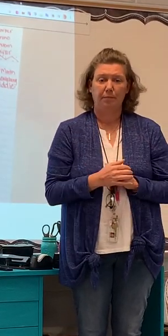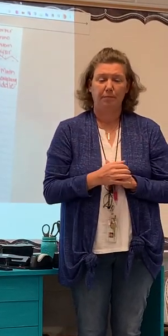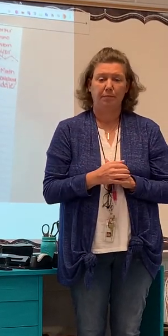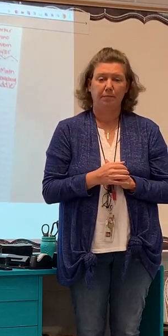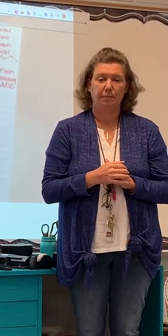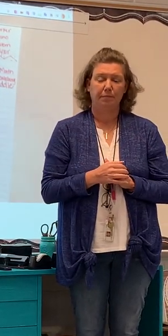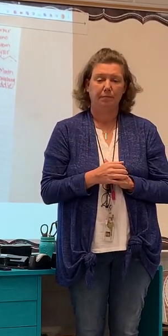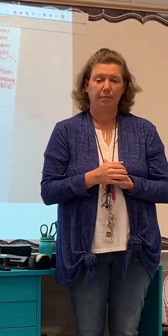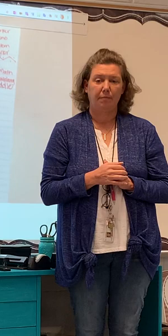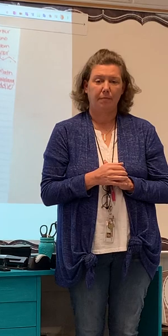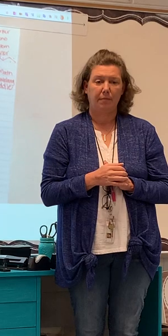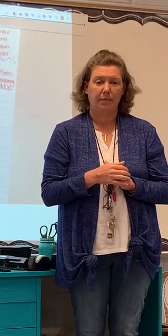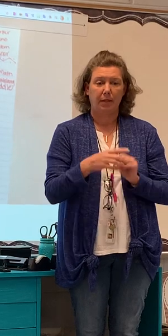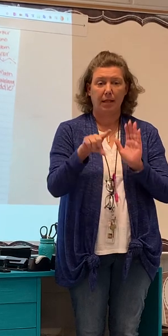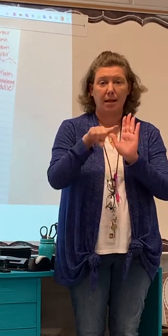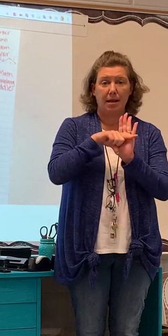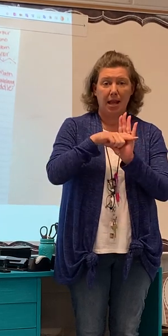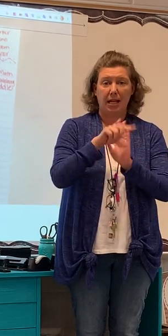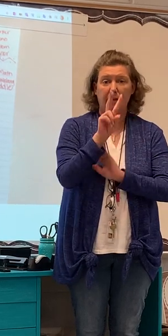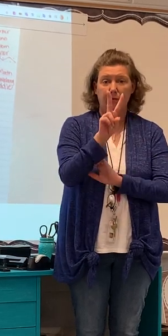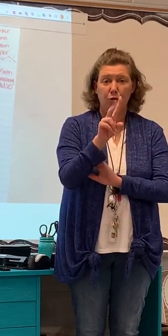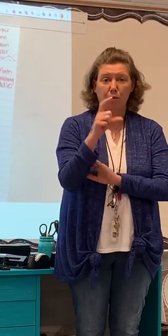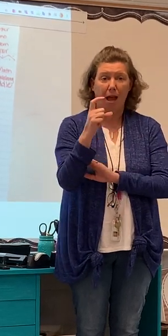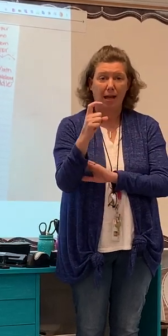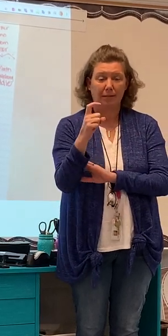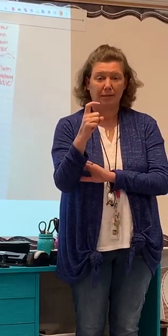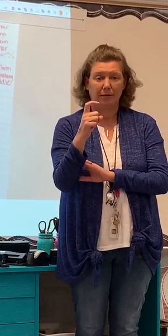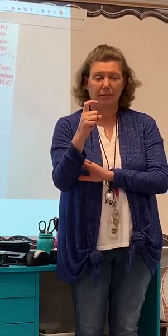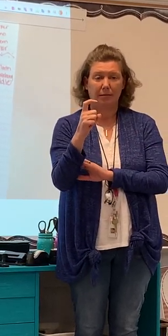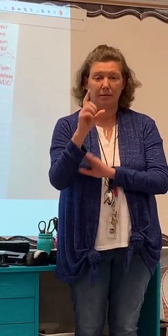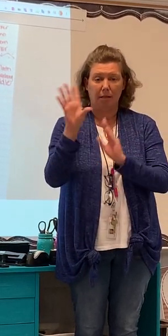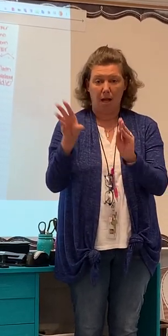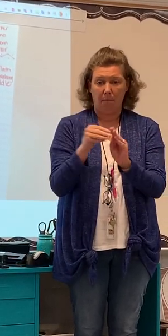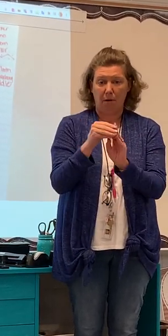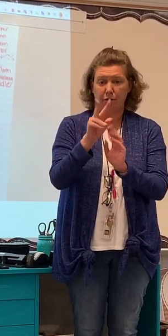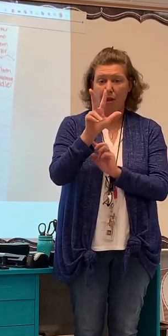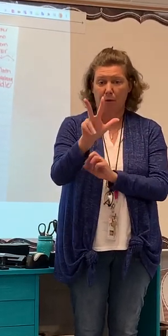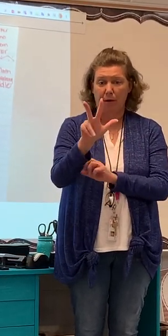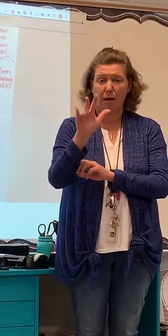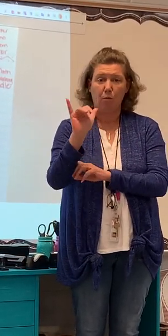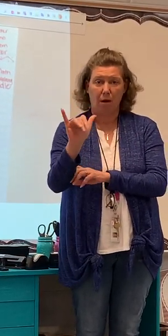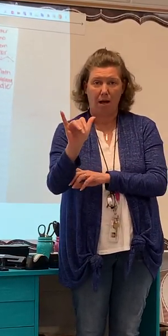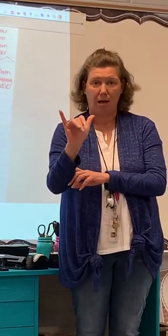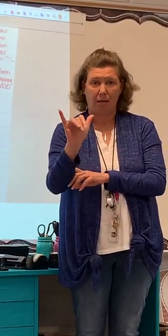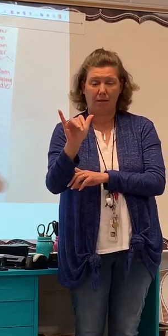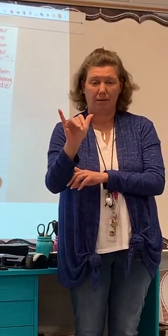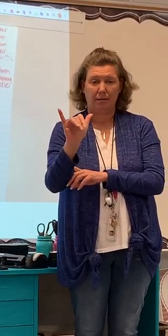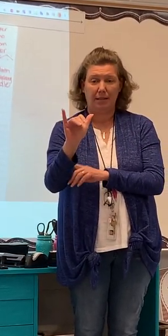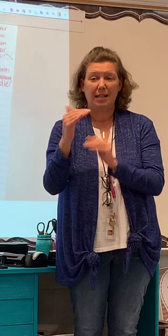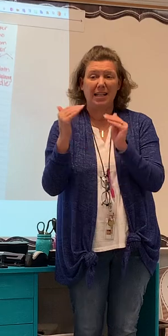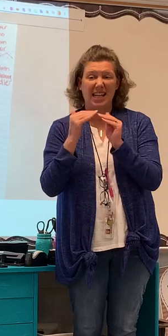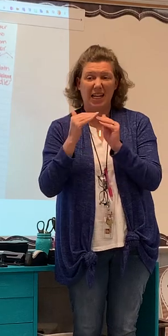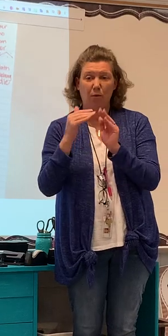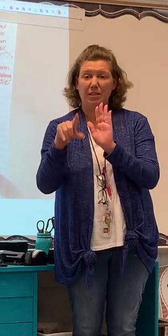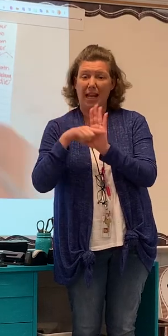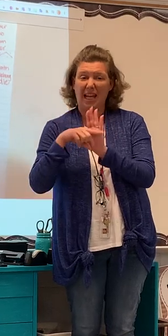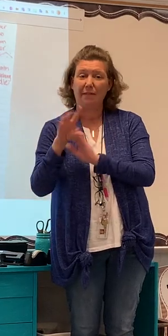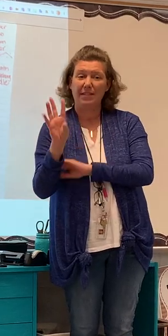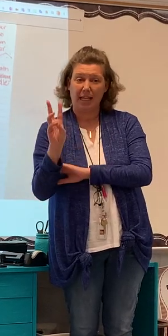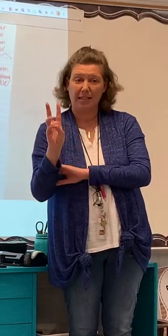is negative 2x plus 3y equals negative 6. Okay, so the